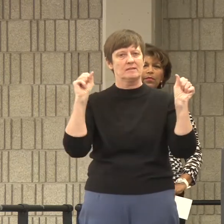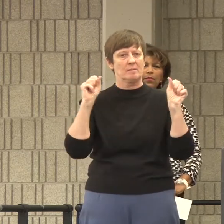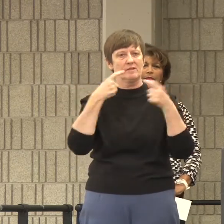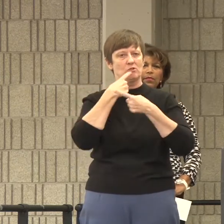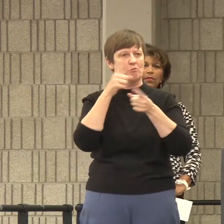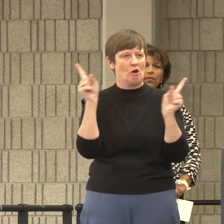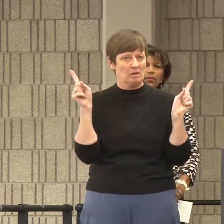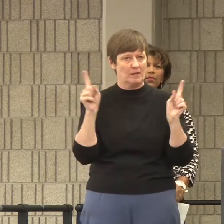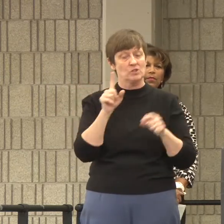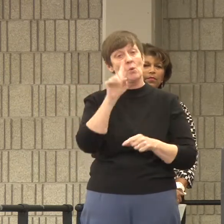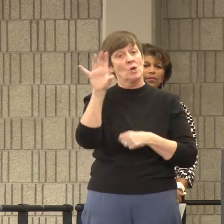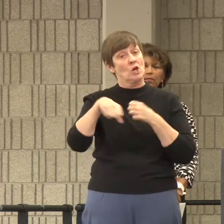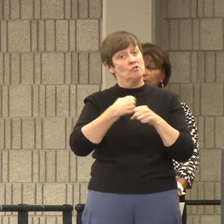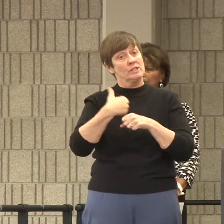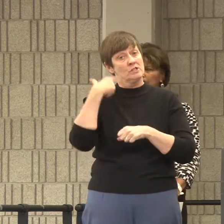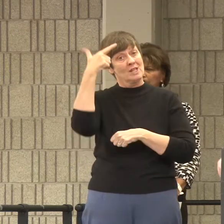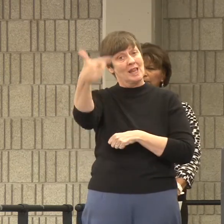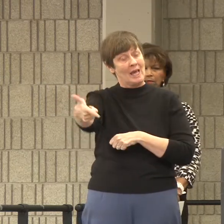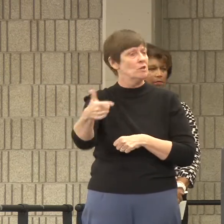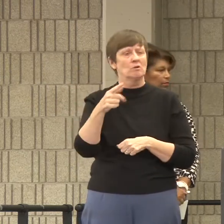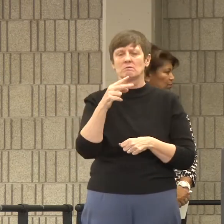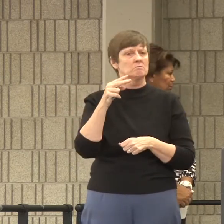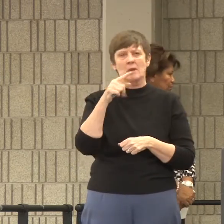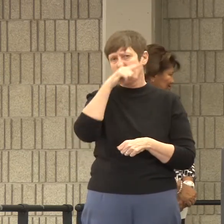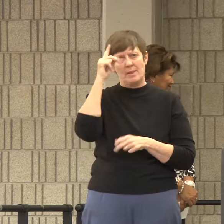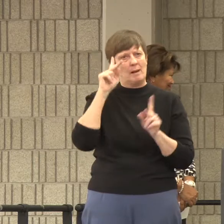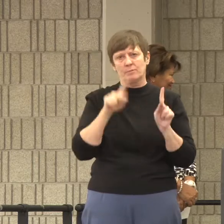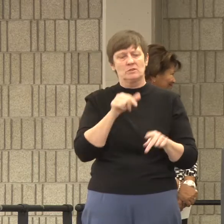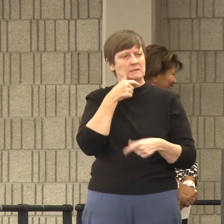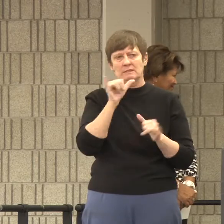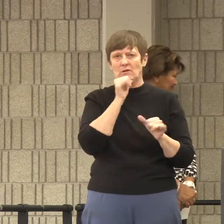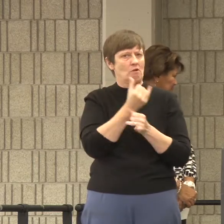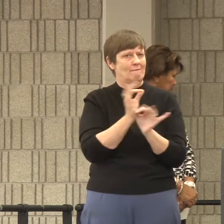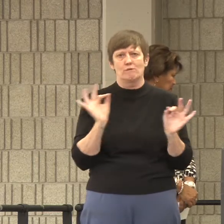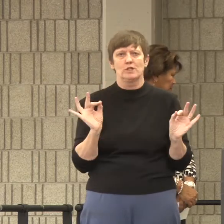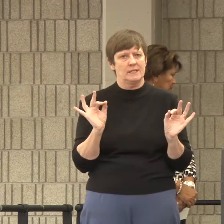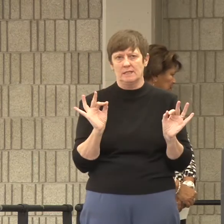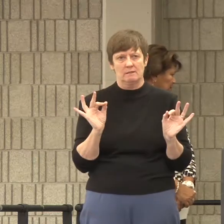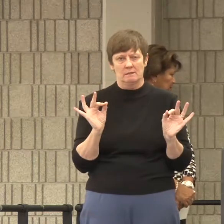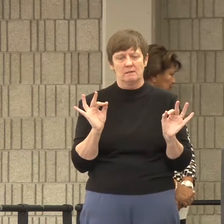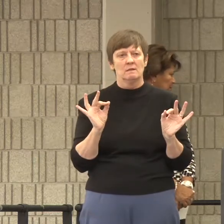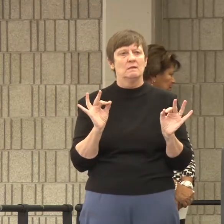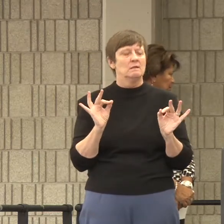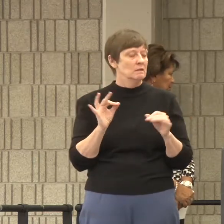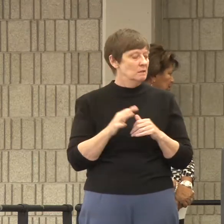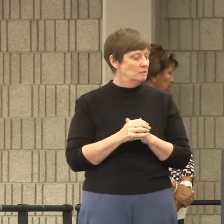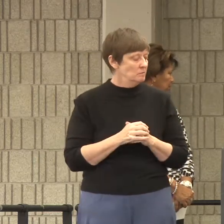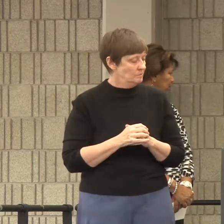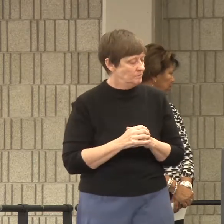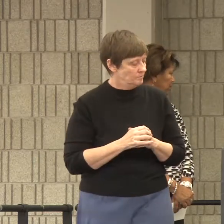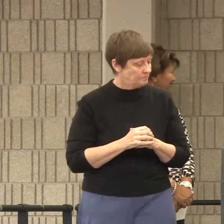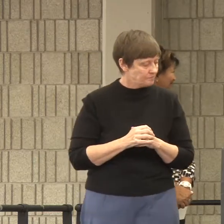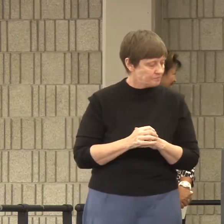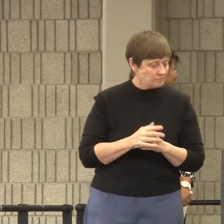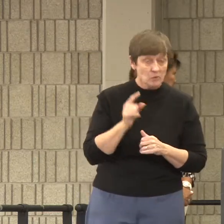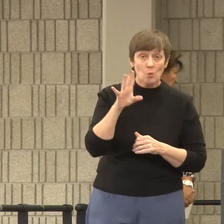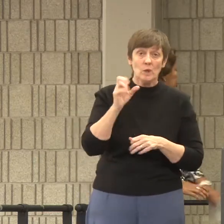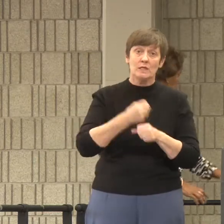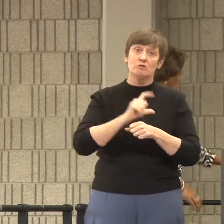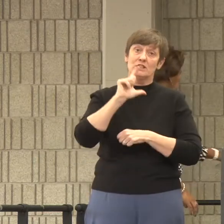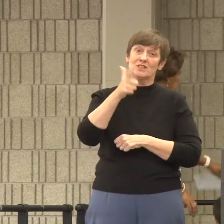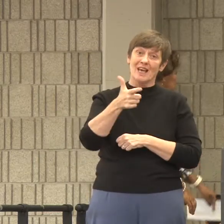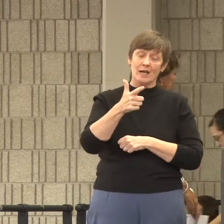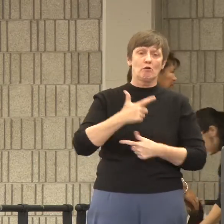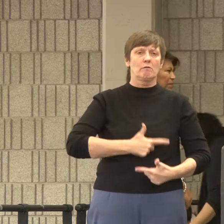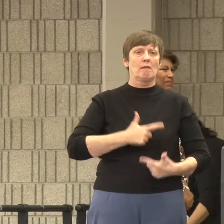ago, the Negro is still not free. Applause falls like rain on the hiss of the ancient recording. 100 years later, the